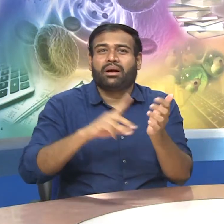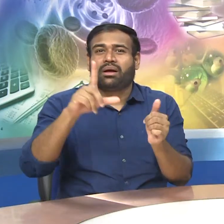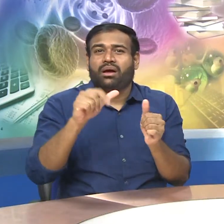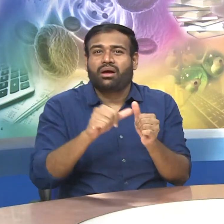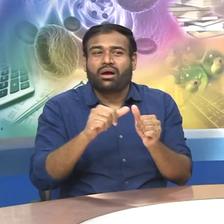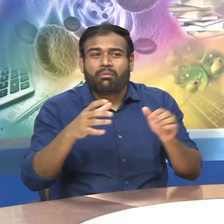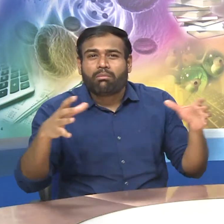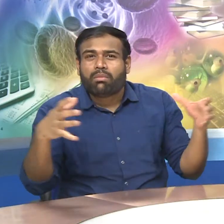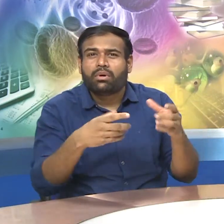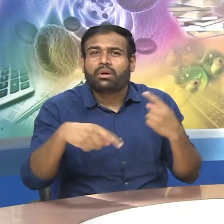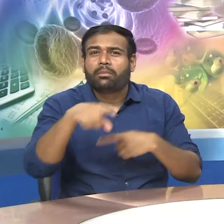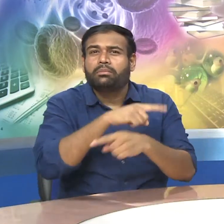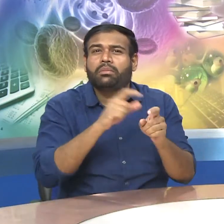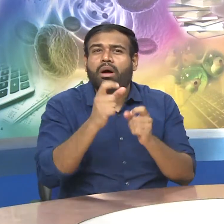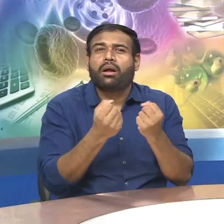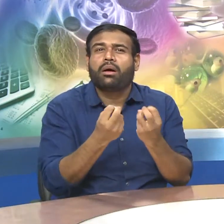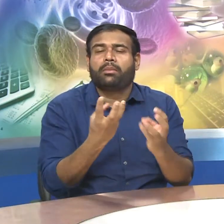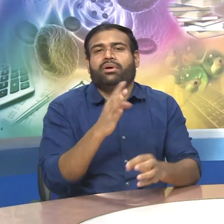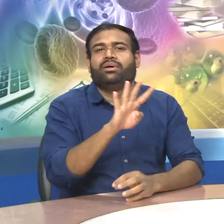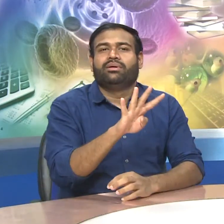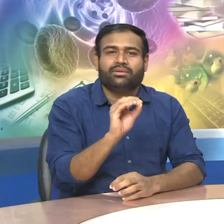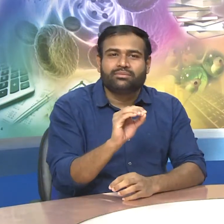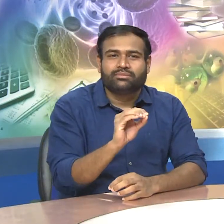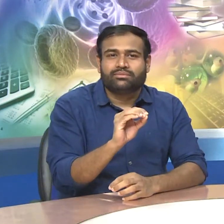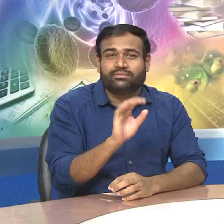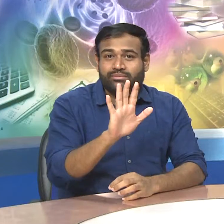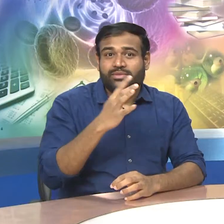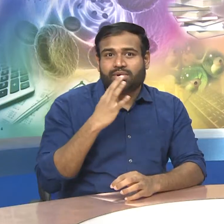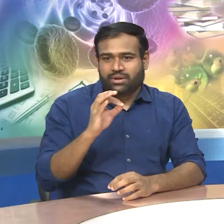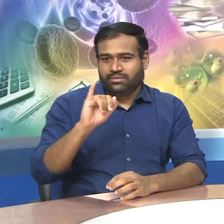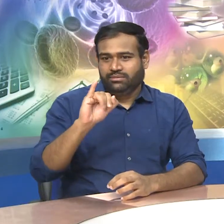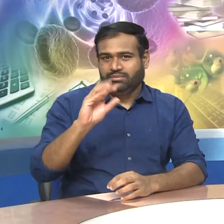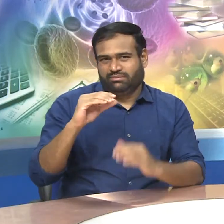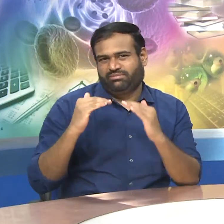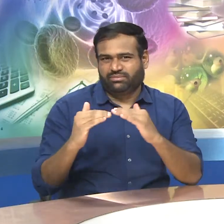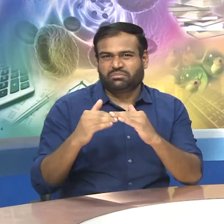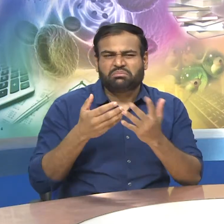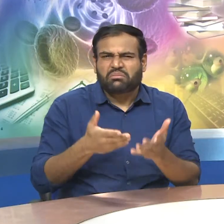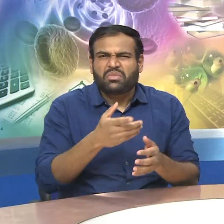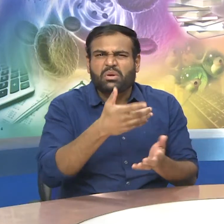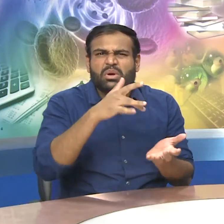Goa has only 40 members in its assembly.